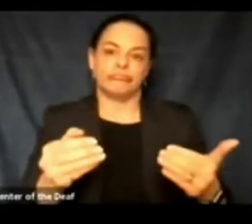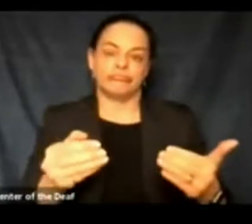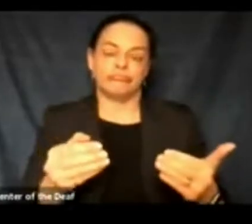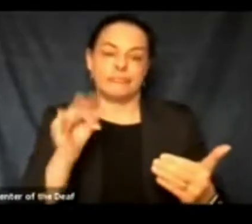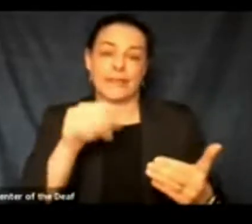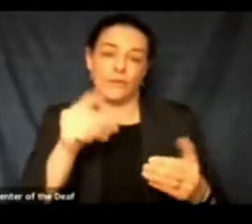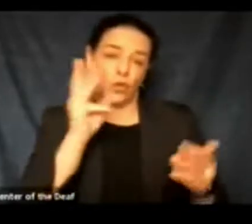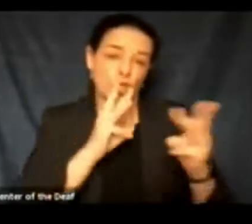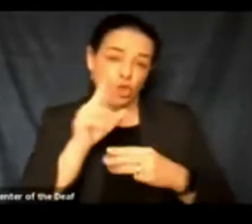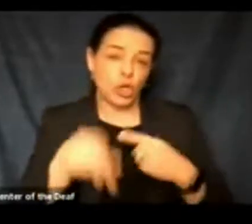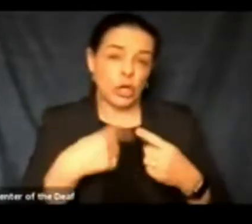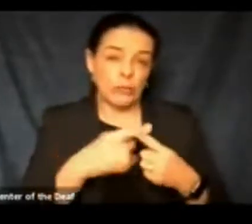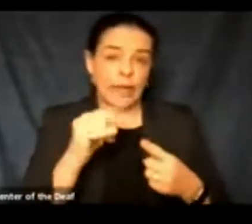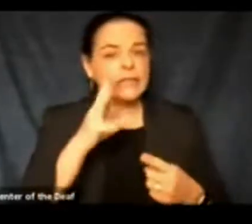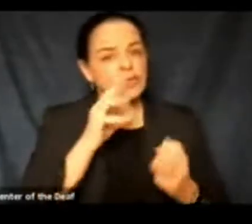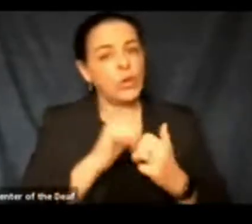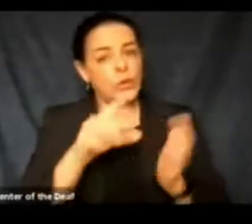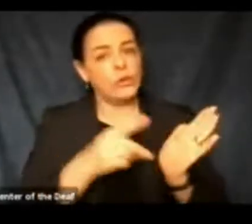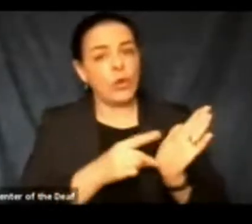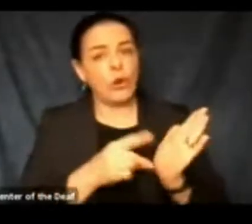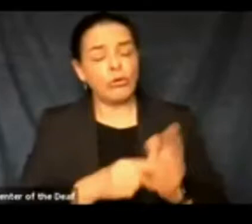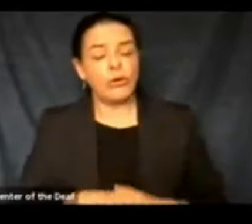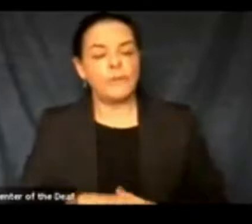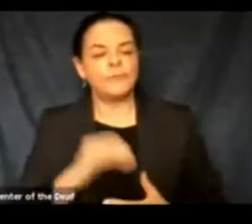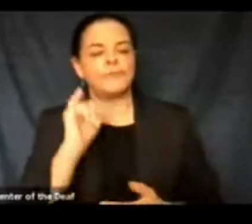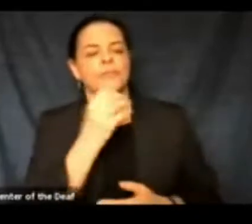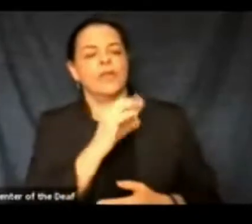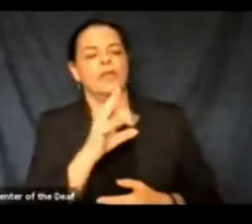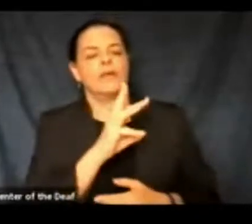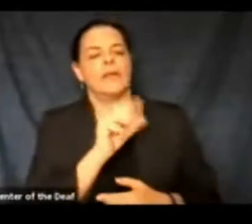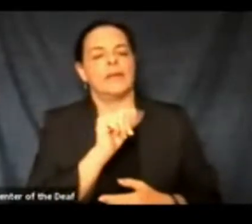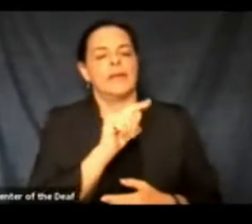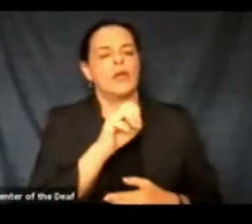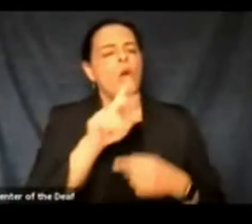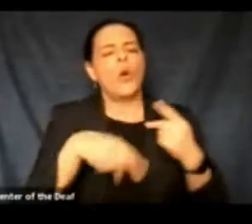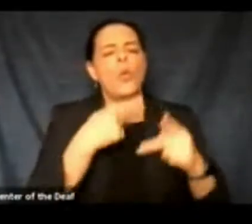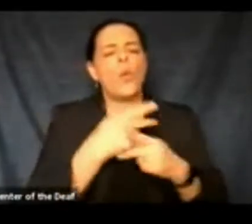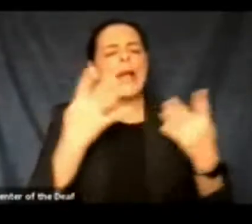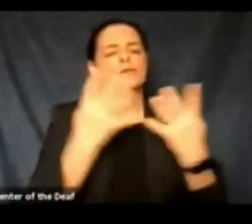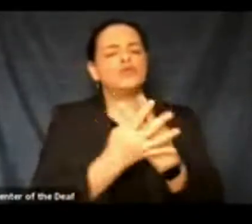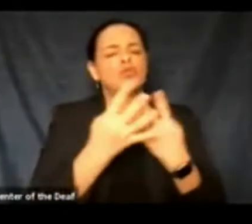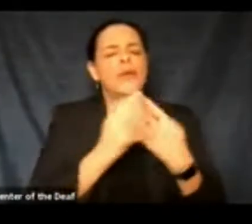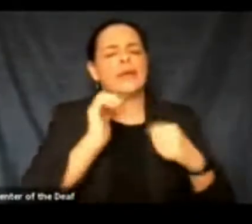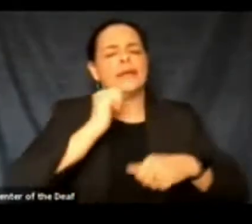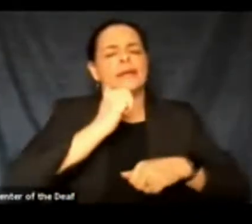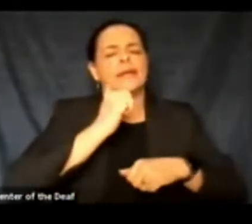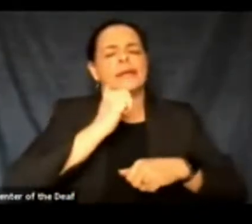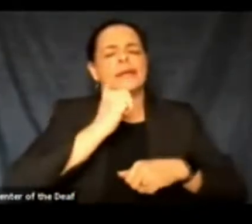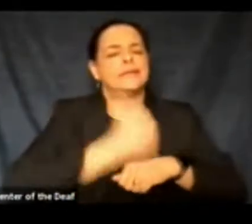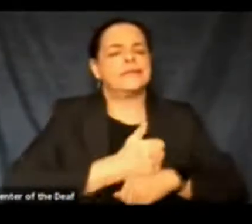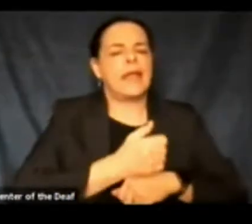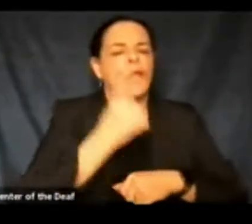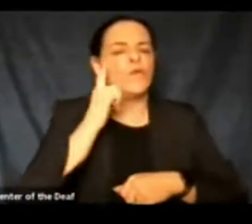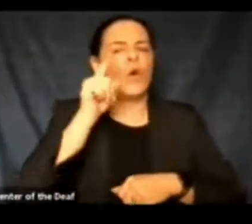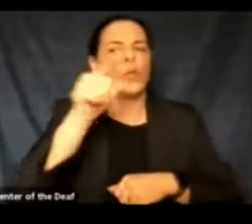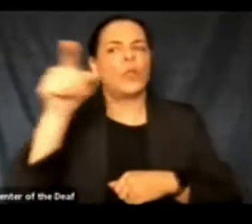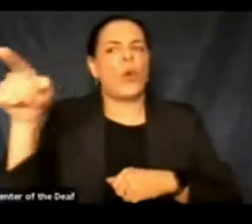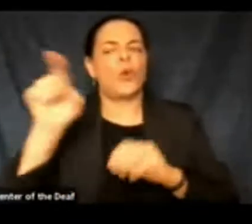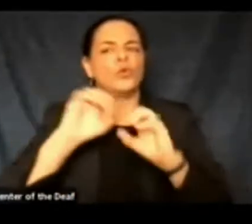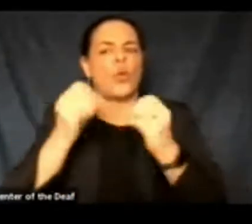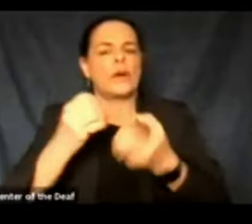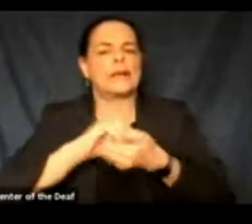concerned. Jeff with WATE, what sort of screening process was put in place for those partner